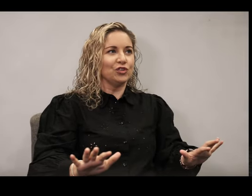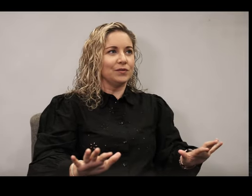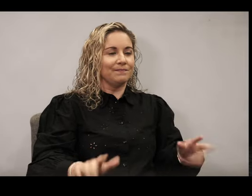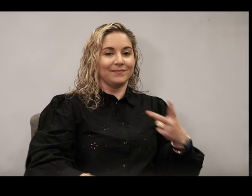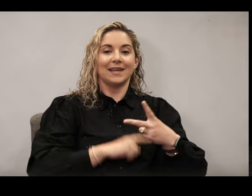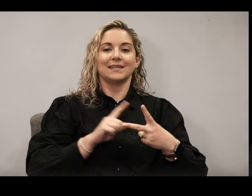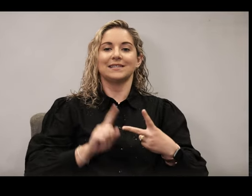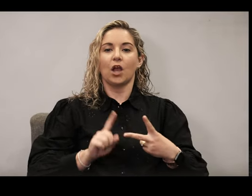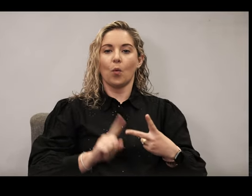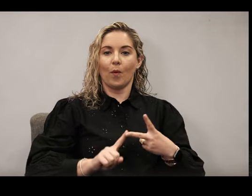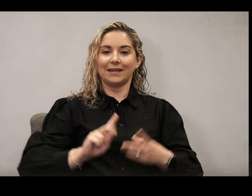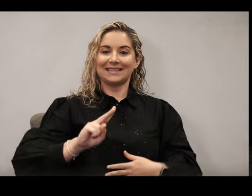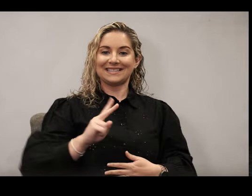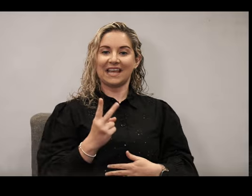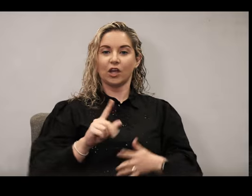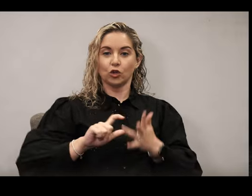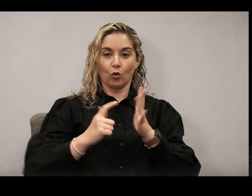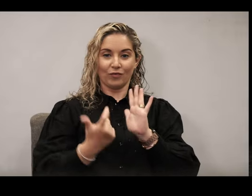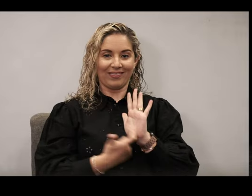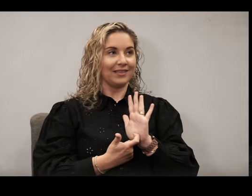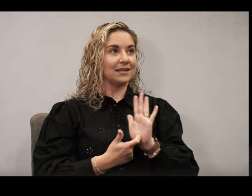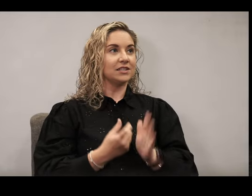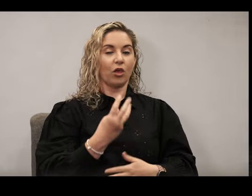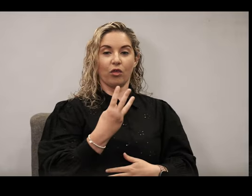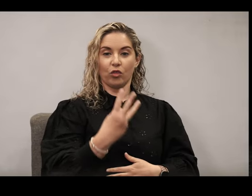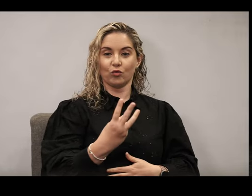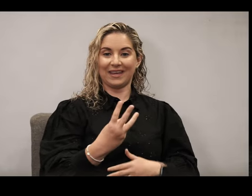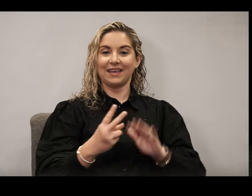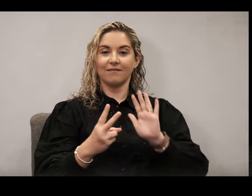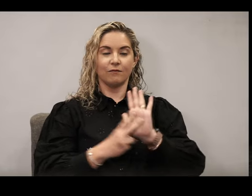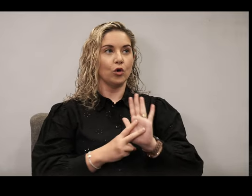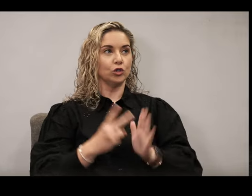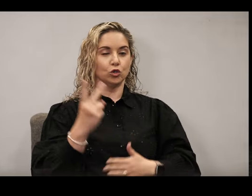chapter 3, verses 12 to 18.